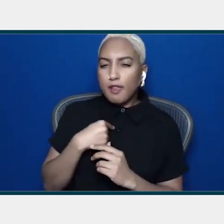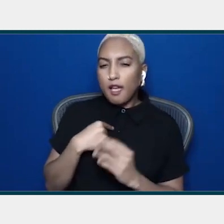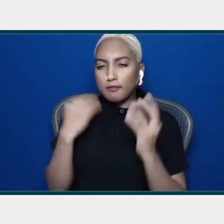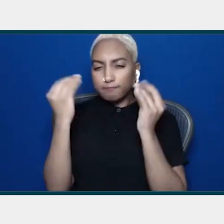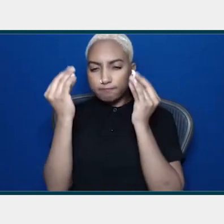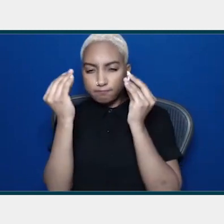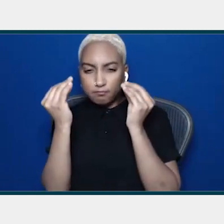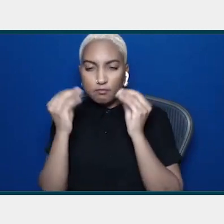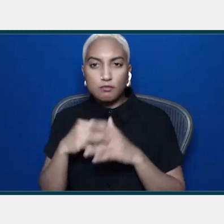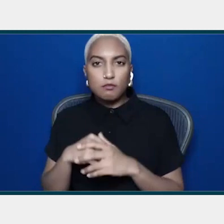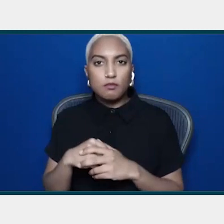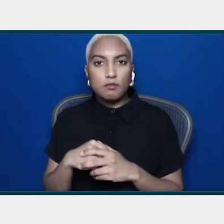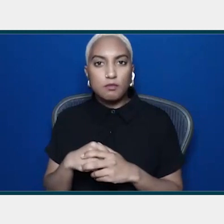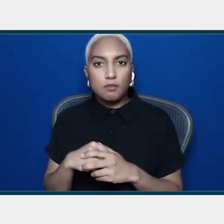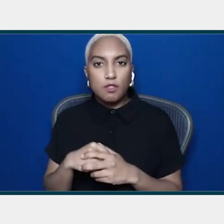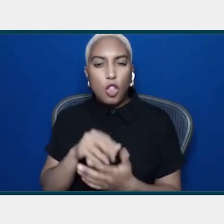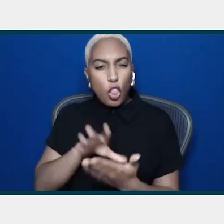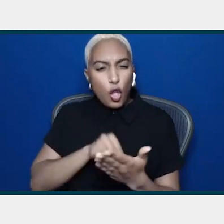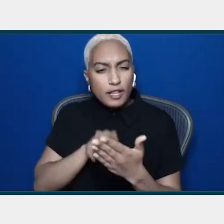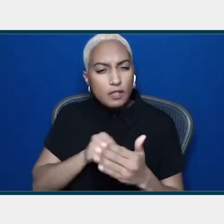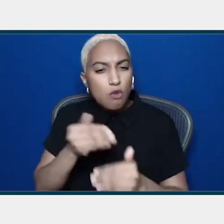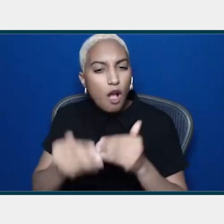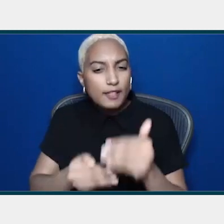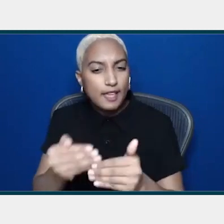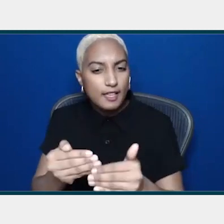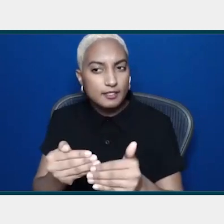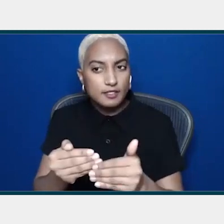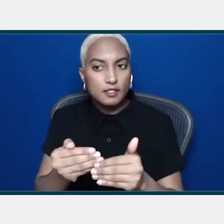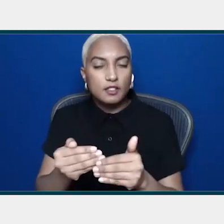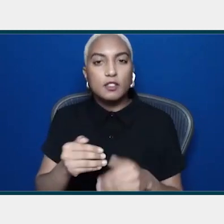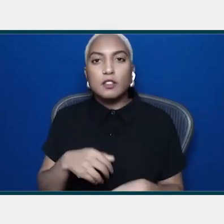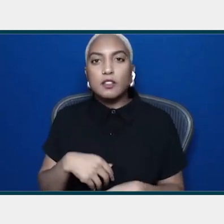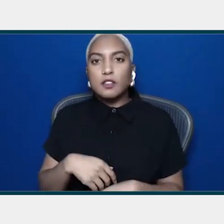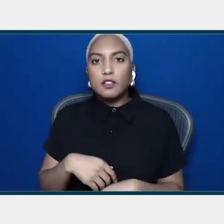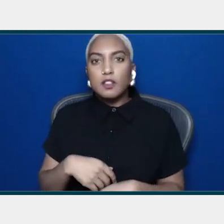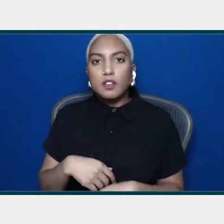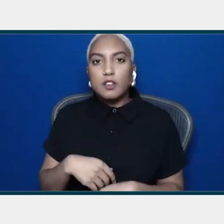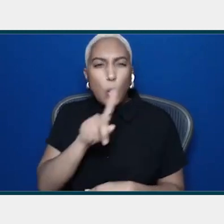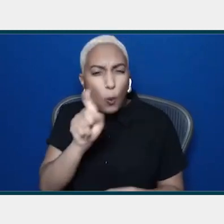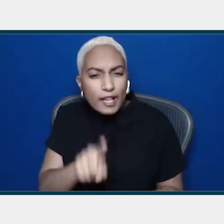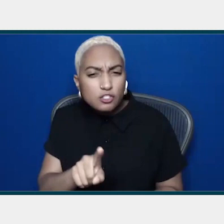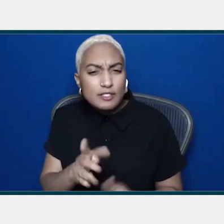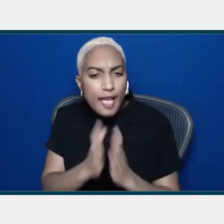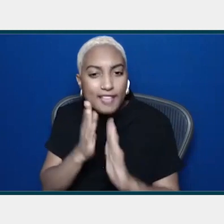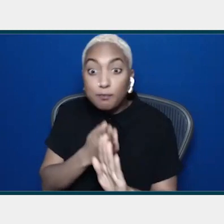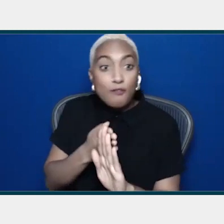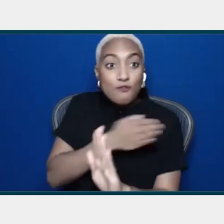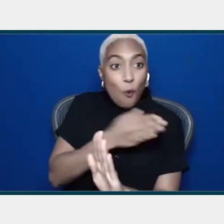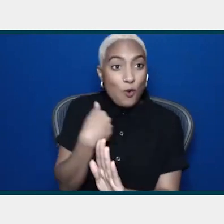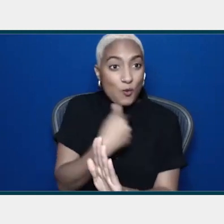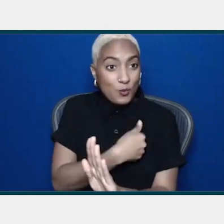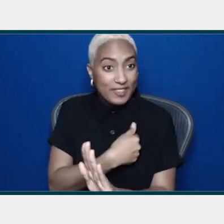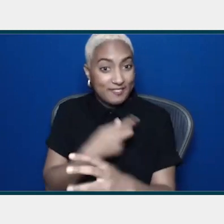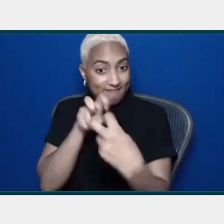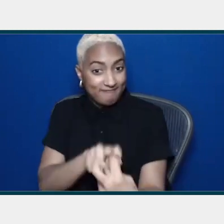it was, as it always is, that unique balance between what I thought